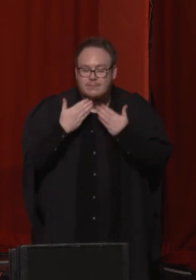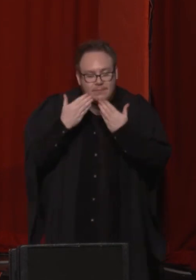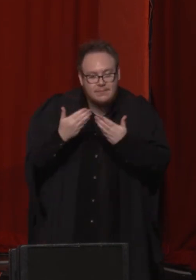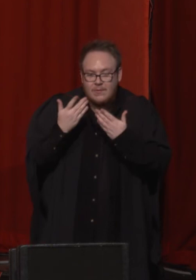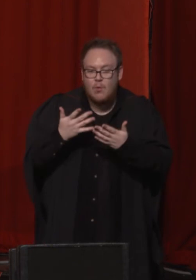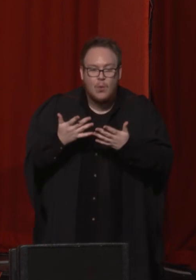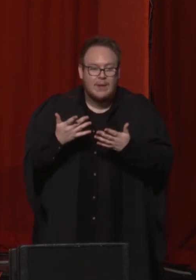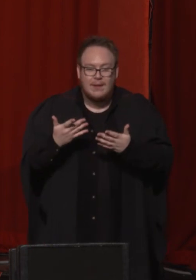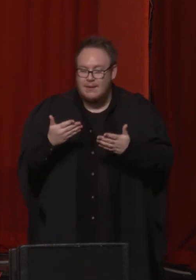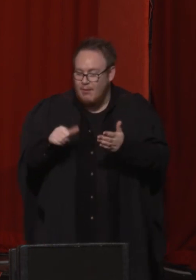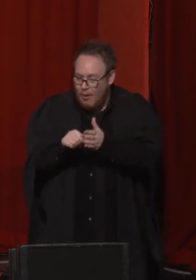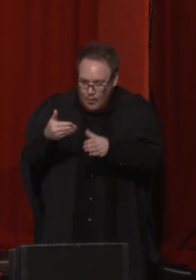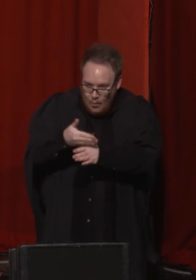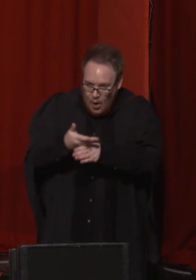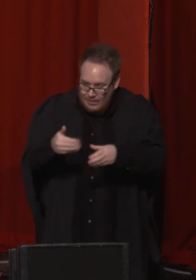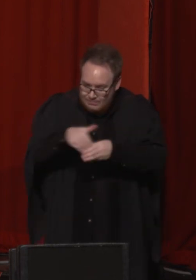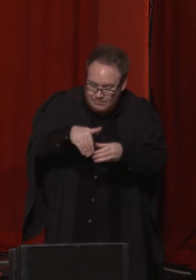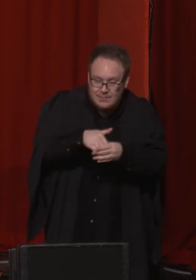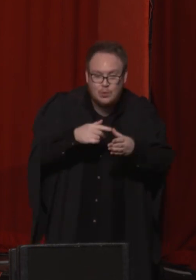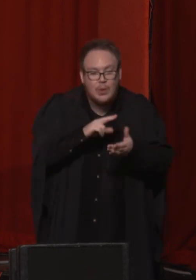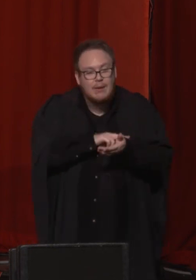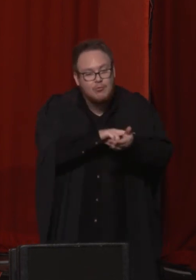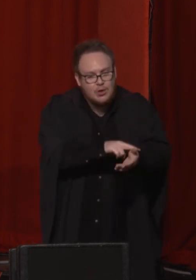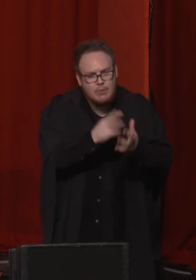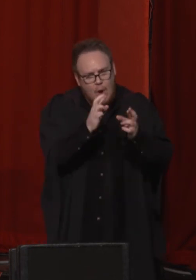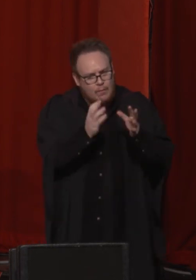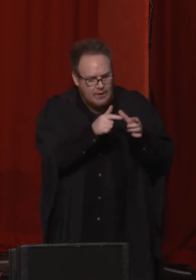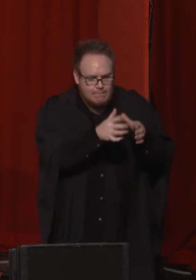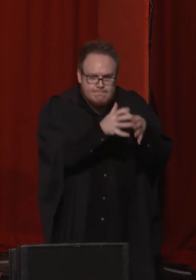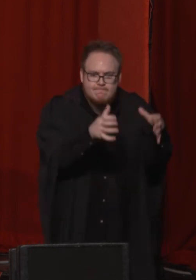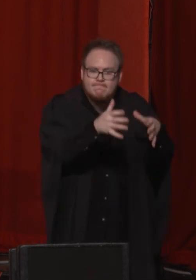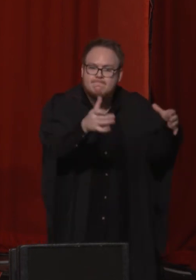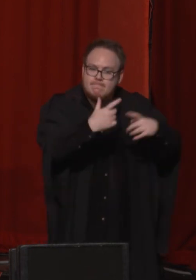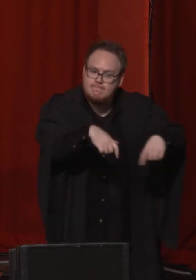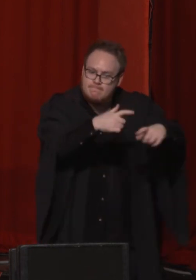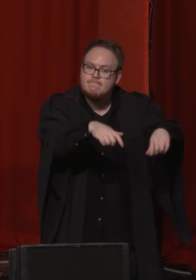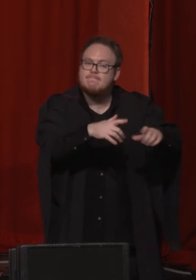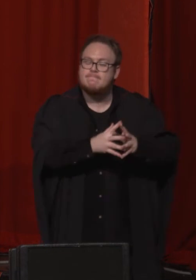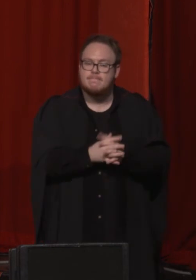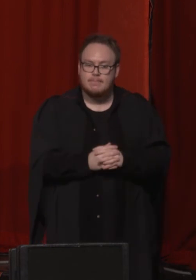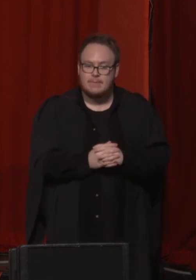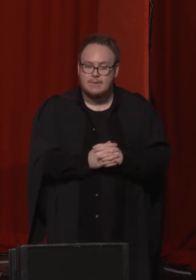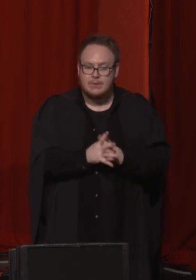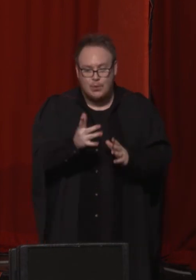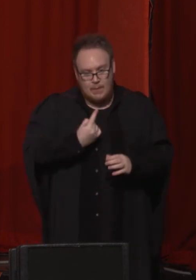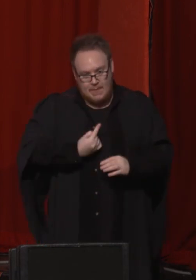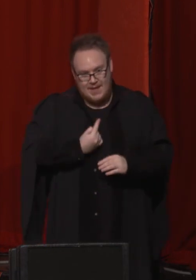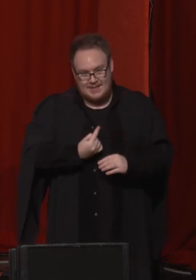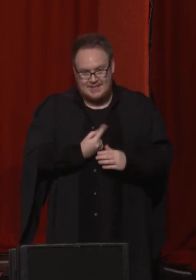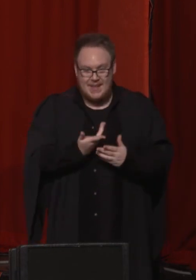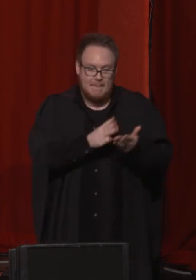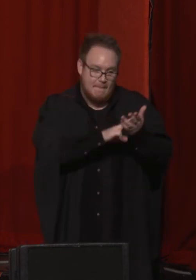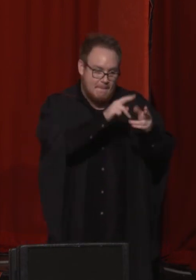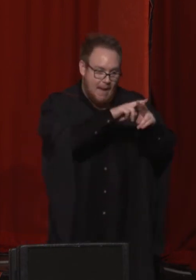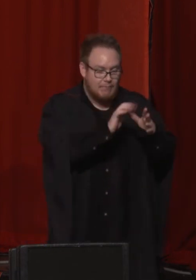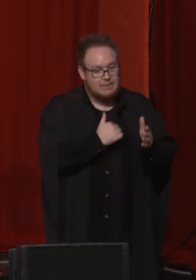into the apprenticeship, and I hope it continues to thrive as it has done so far. On a personal note, without my parents